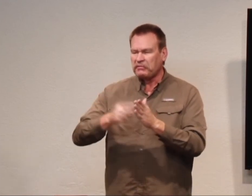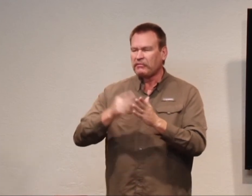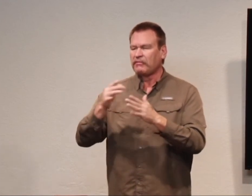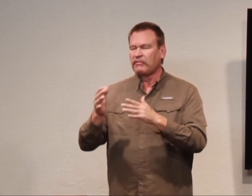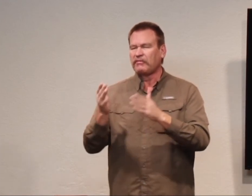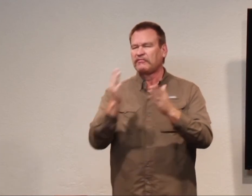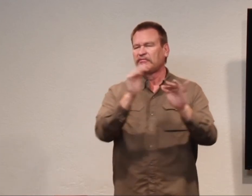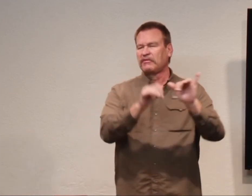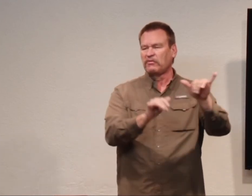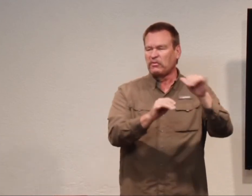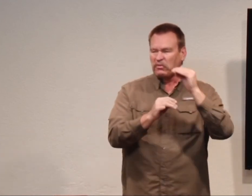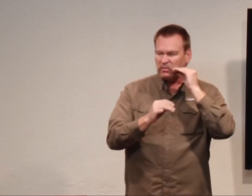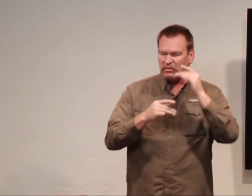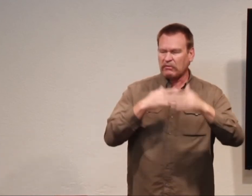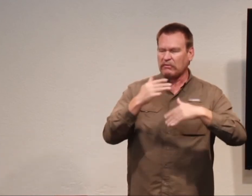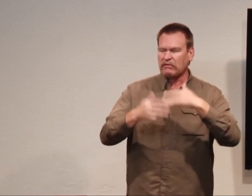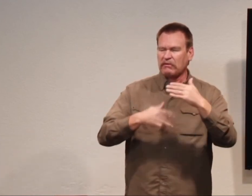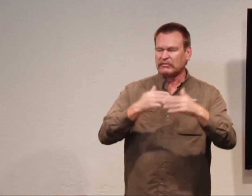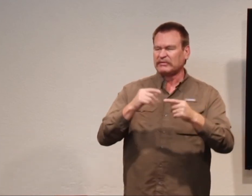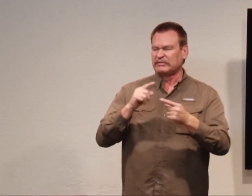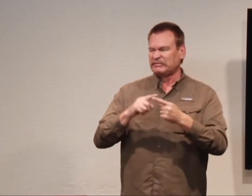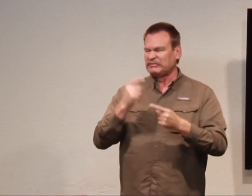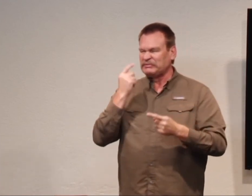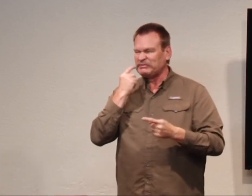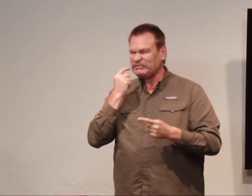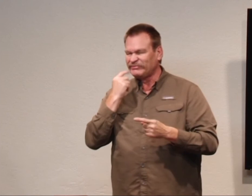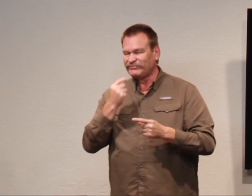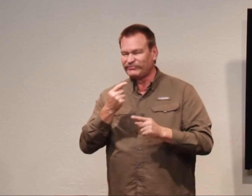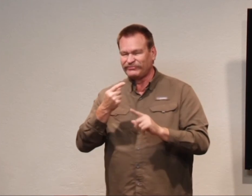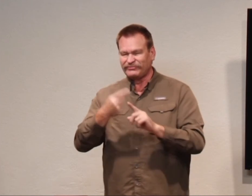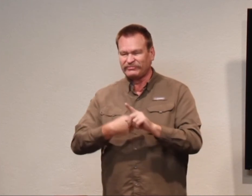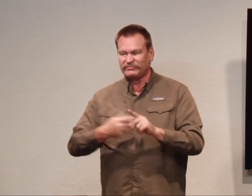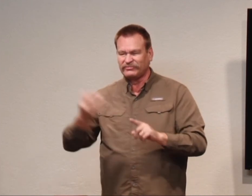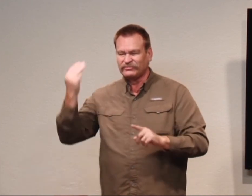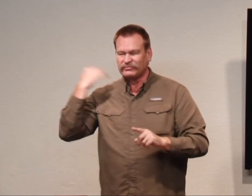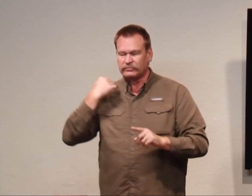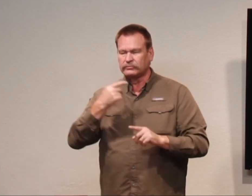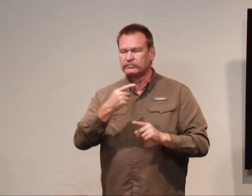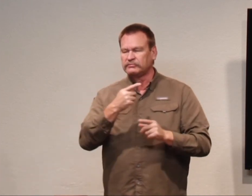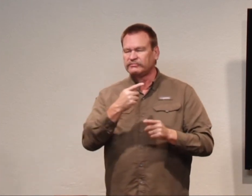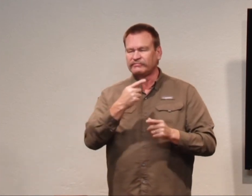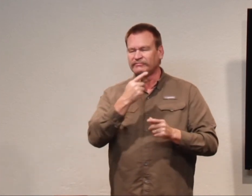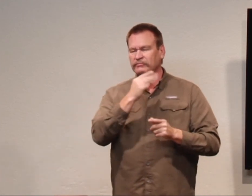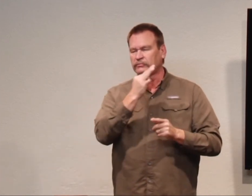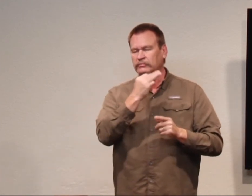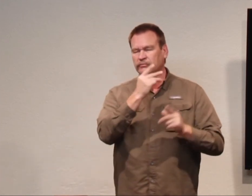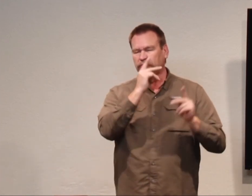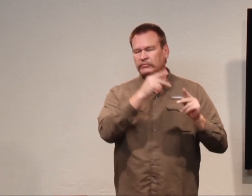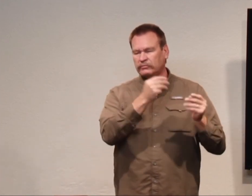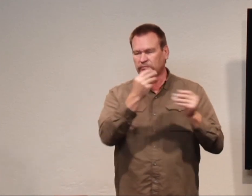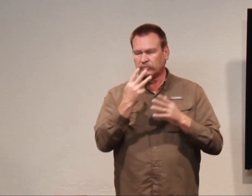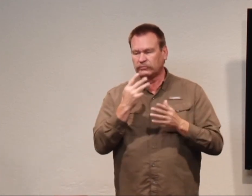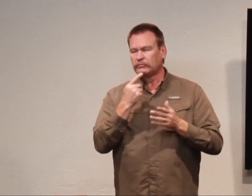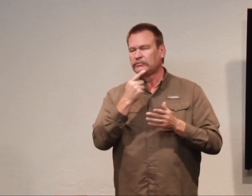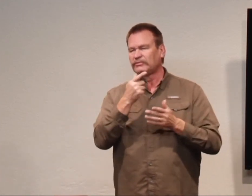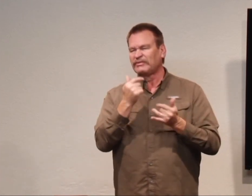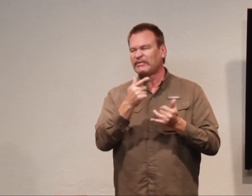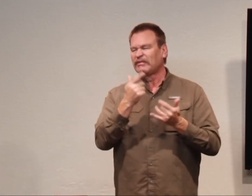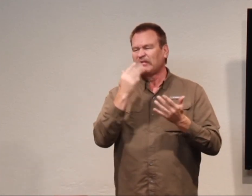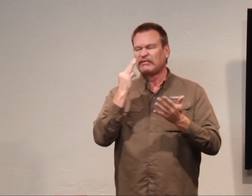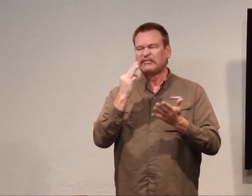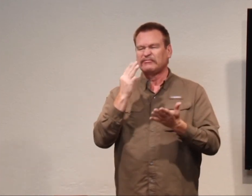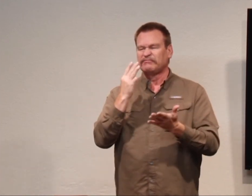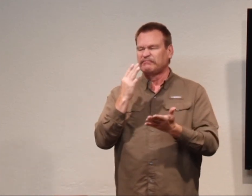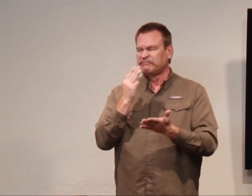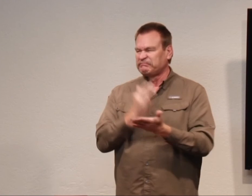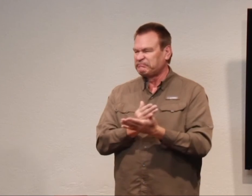he occasionally has come, but lately he's been staying home. And about a month ago, we received the